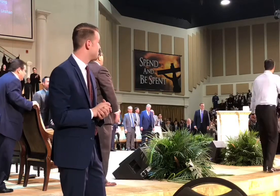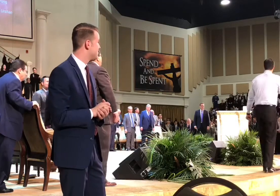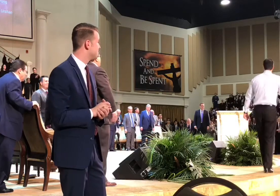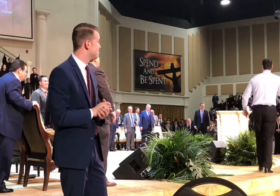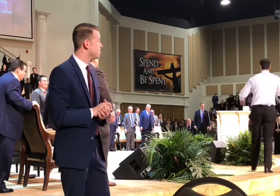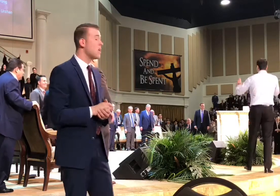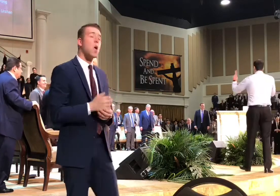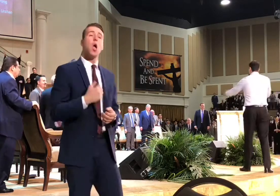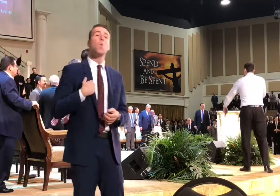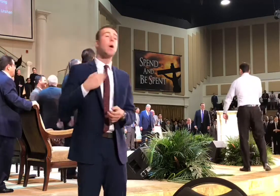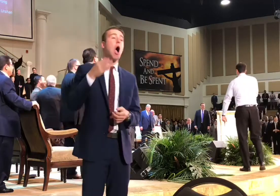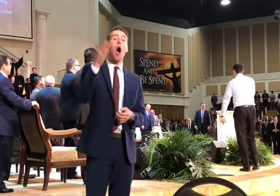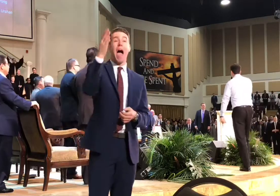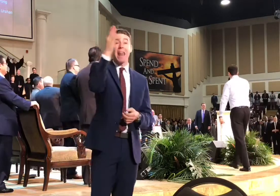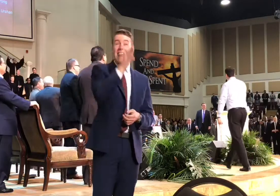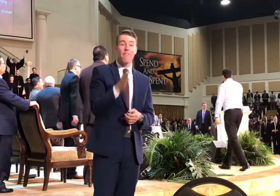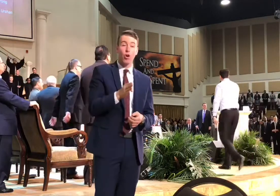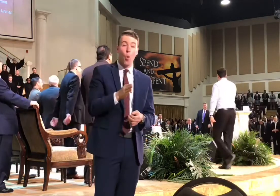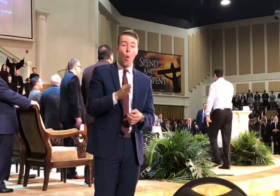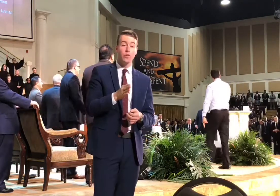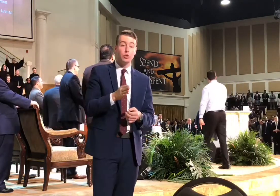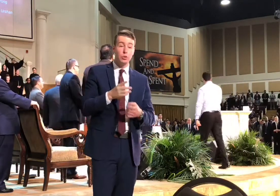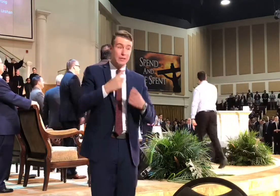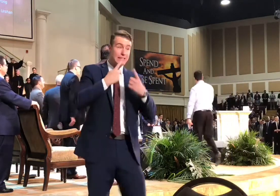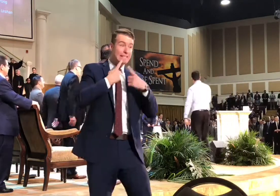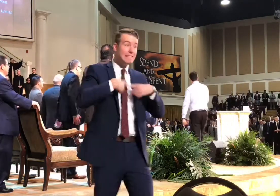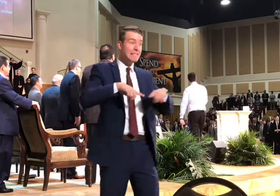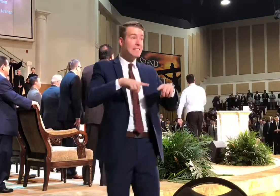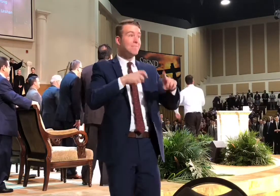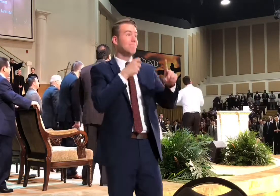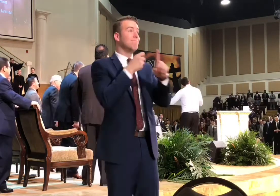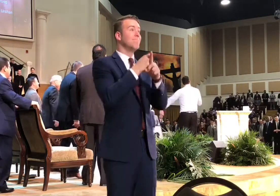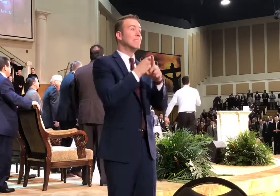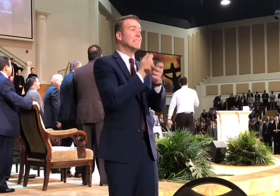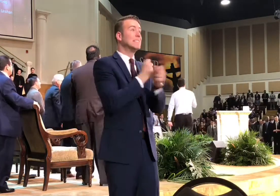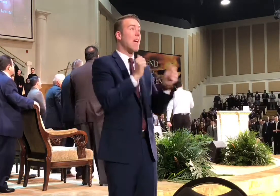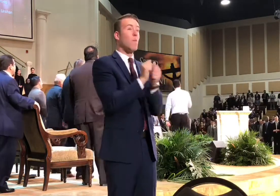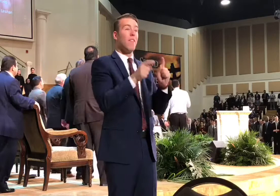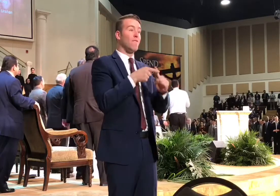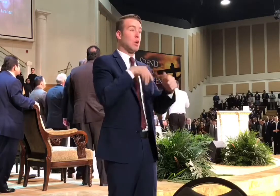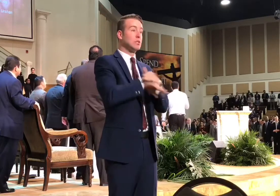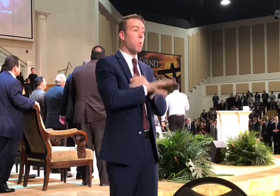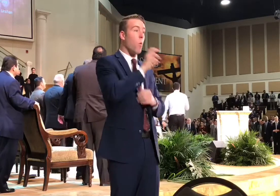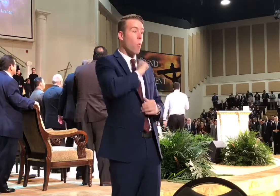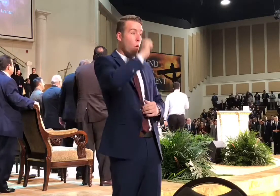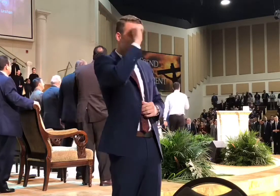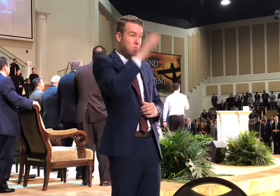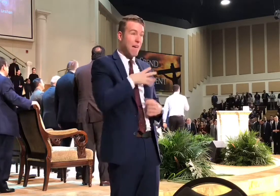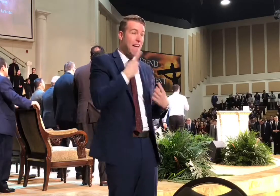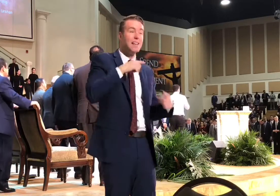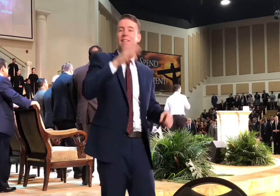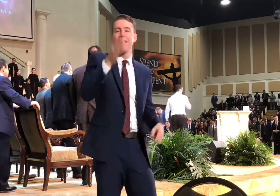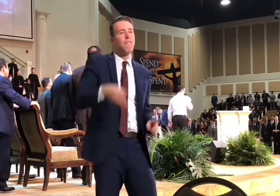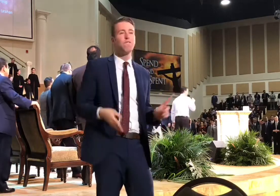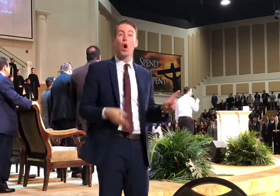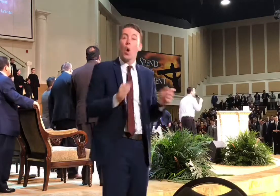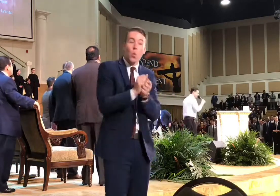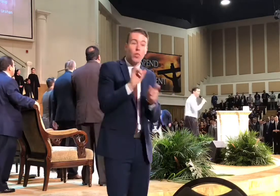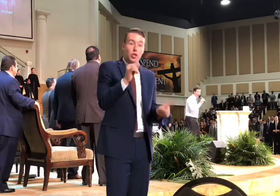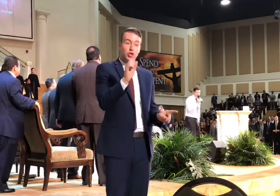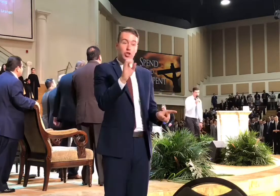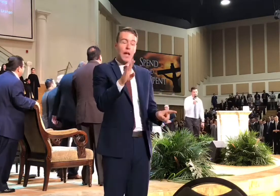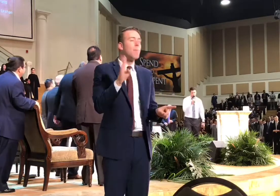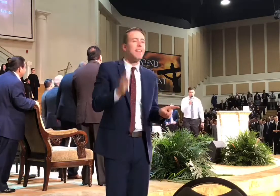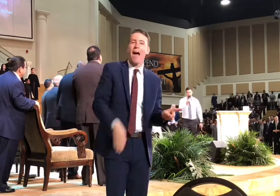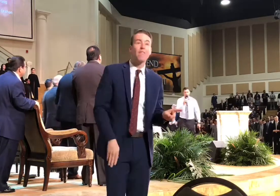We're never gonna get there with the firstborn. We're never gonna get there with the old man. We're never gonna get there with Jacob.